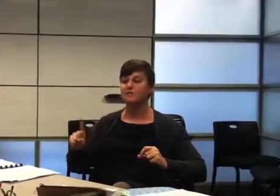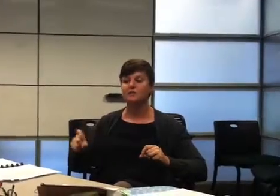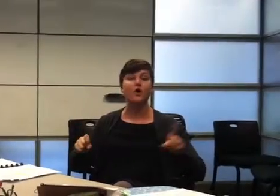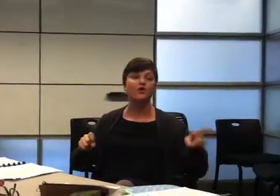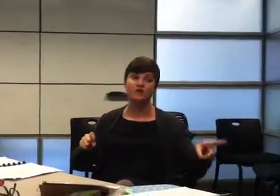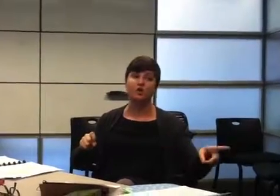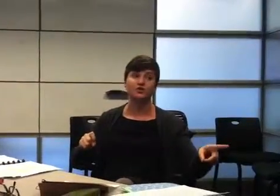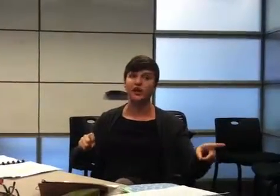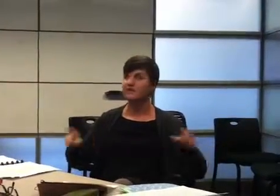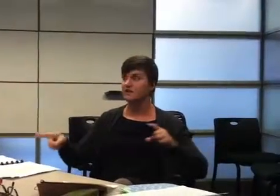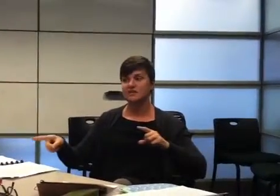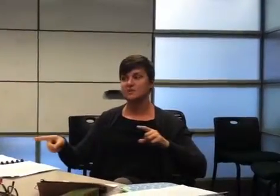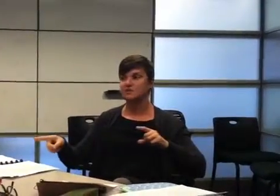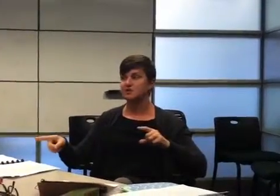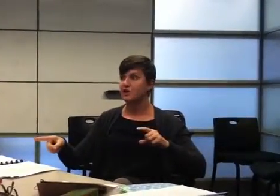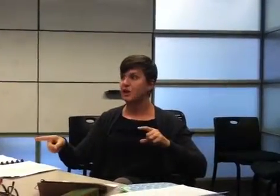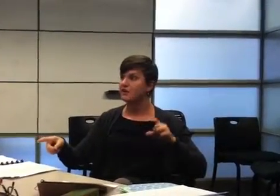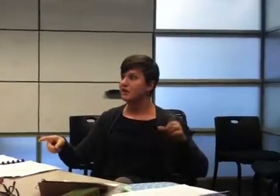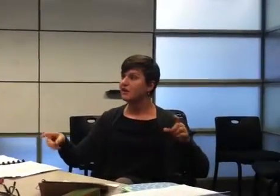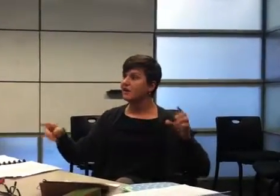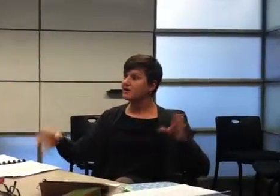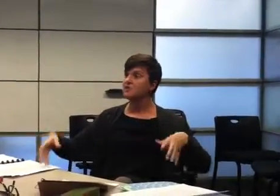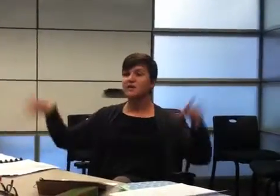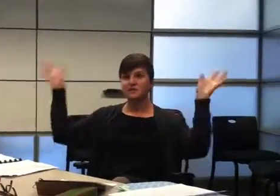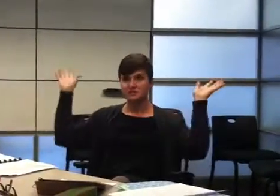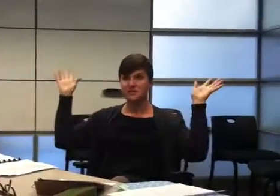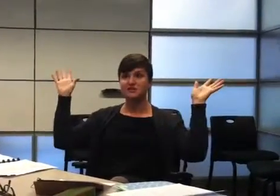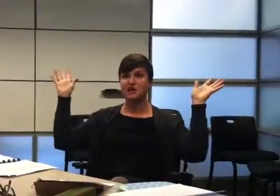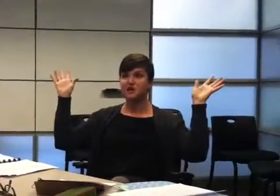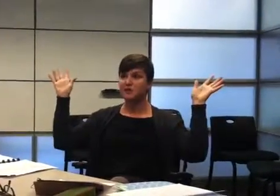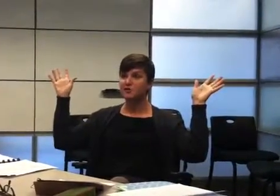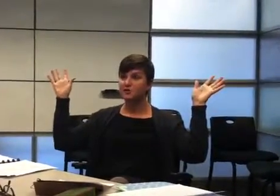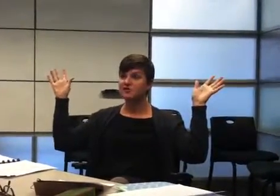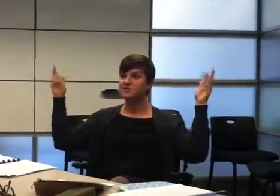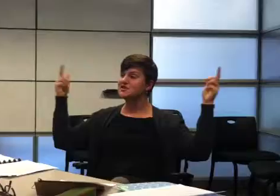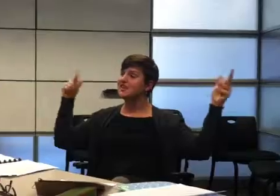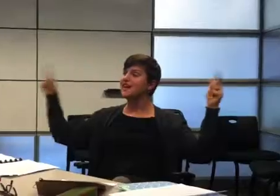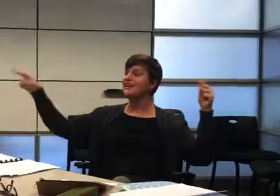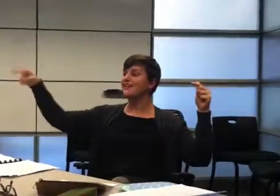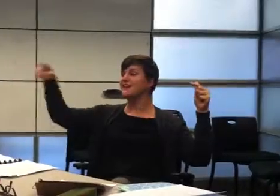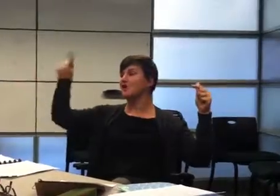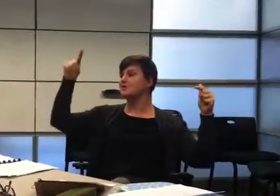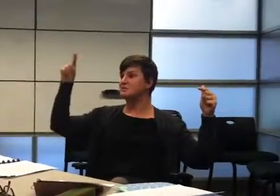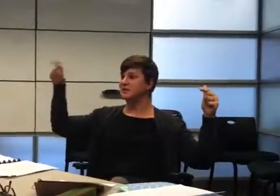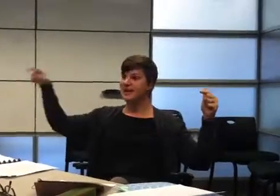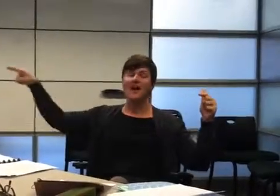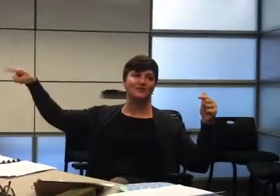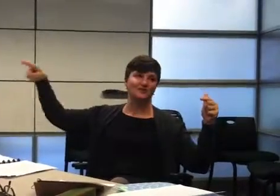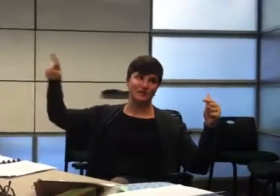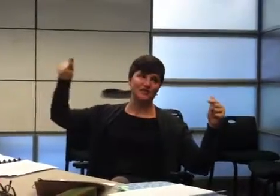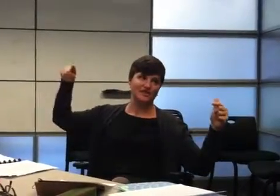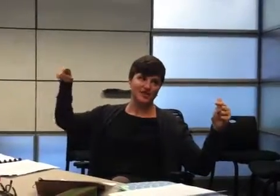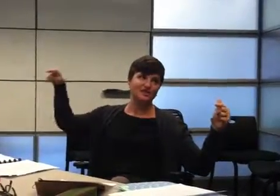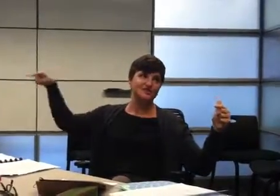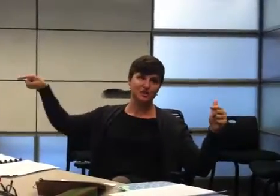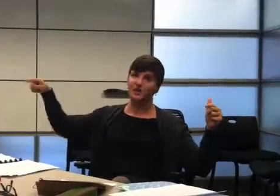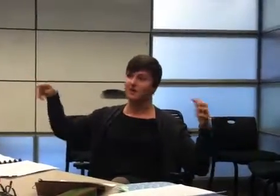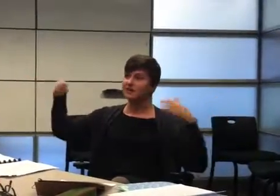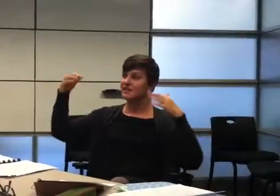people, oh, they totally have it. These people do not. And so we can then talk about their pictures, and that helps them to get what is actually going on, and they